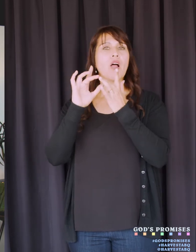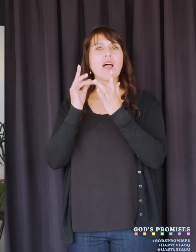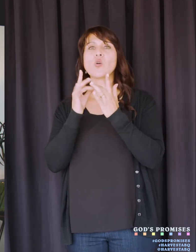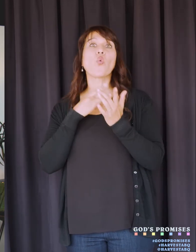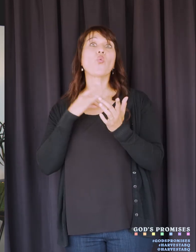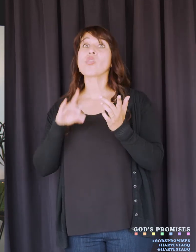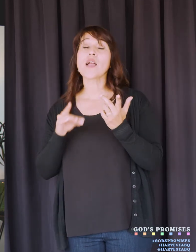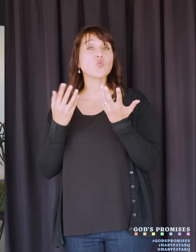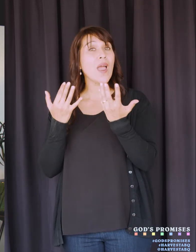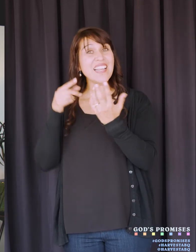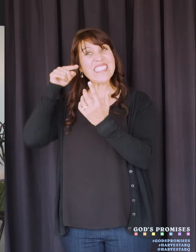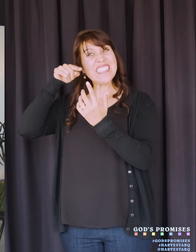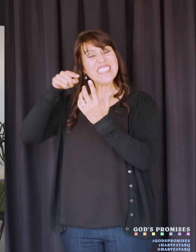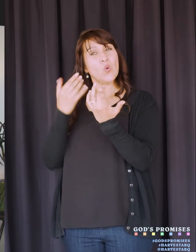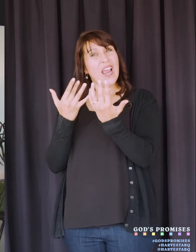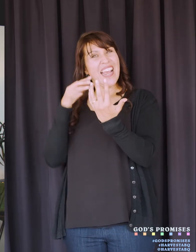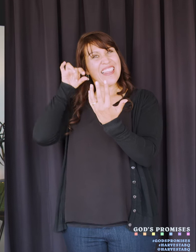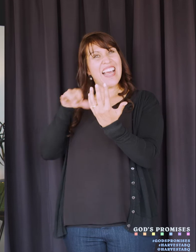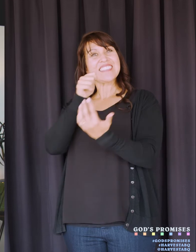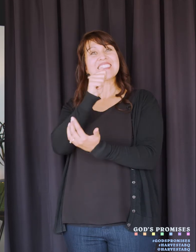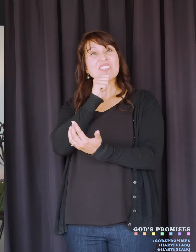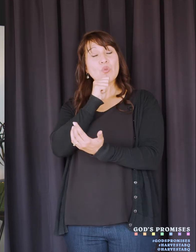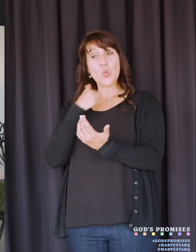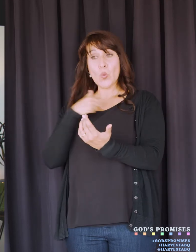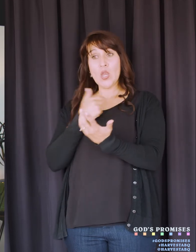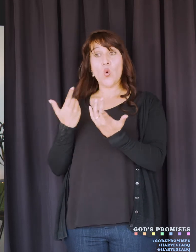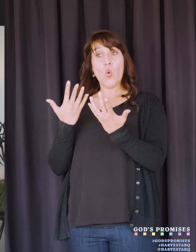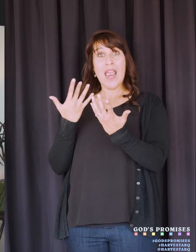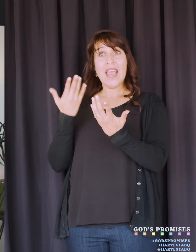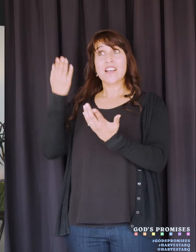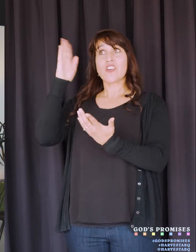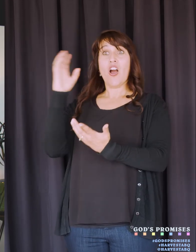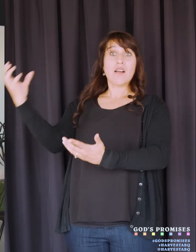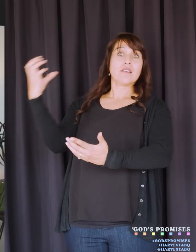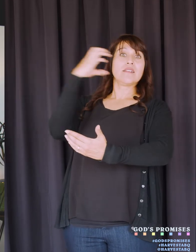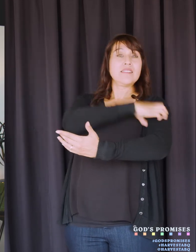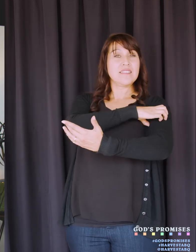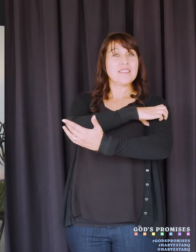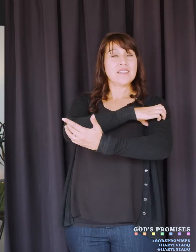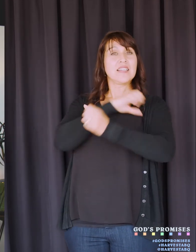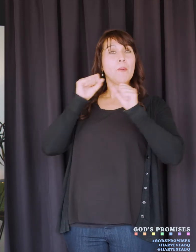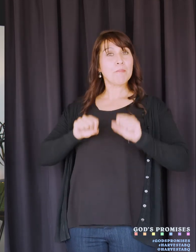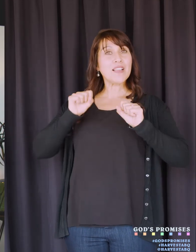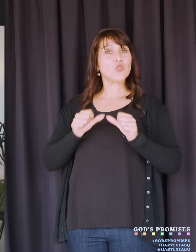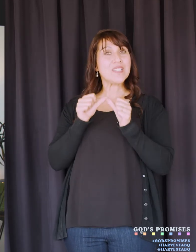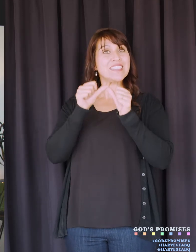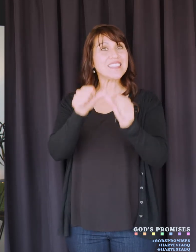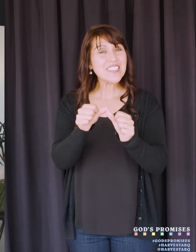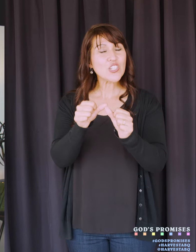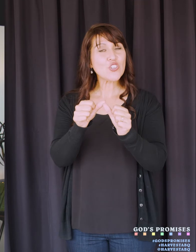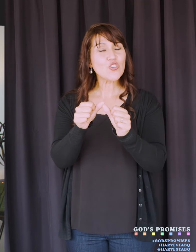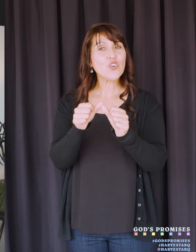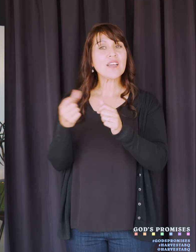is actually the secret here, that when we wait, God gives us the ability to keep going. He renews our